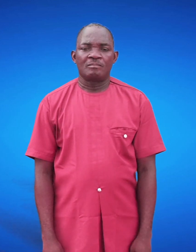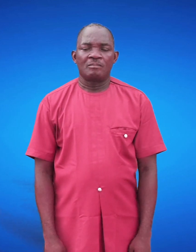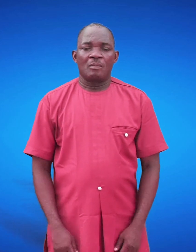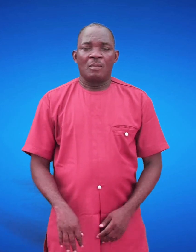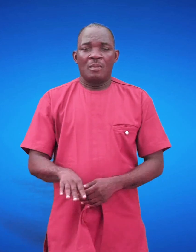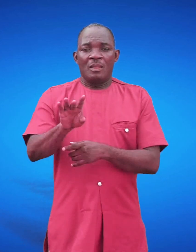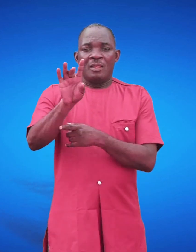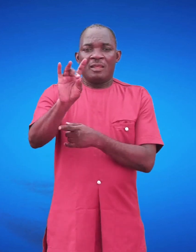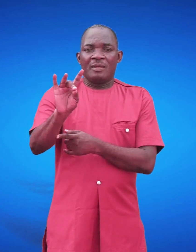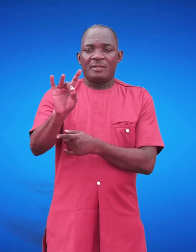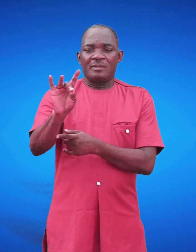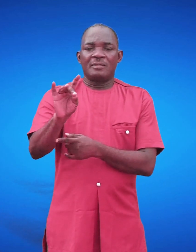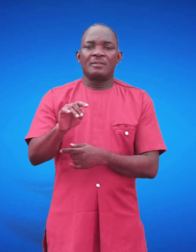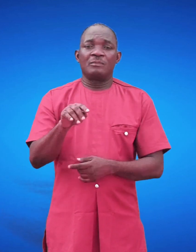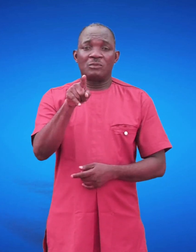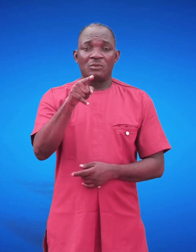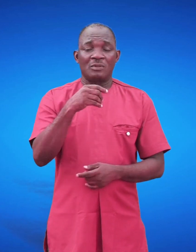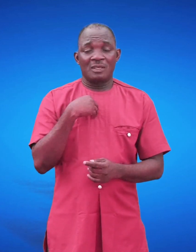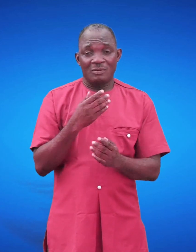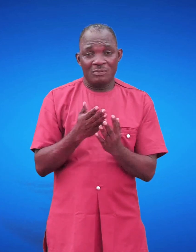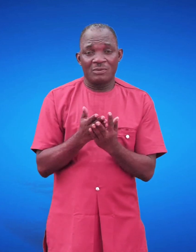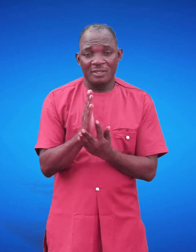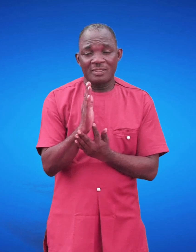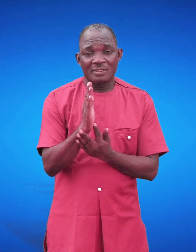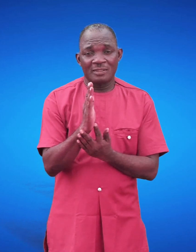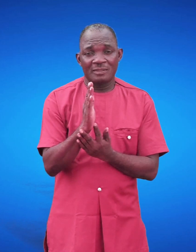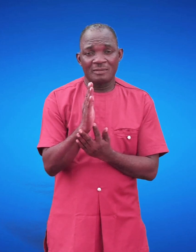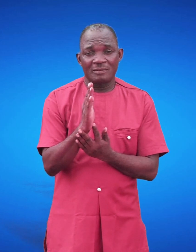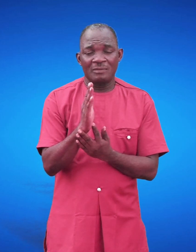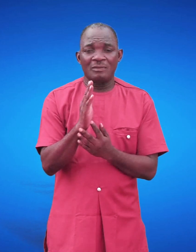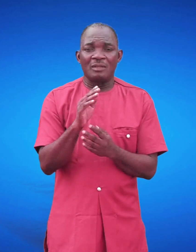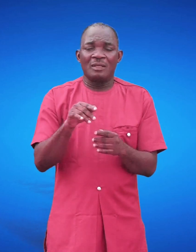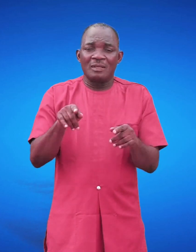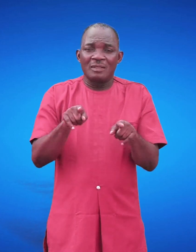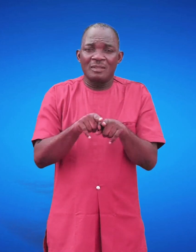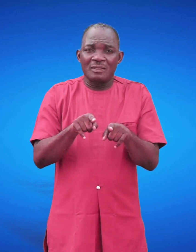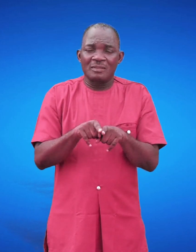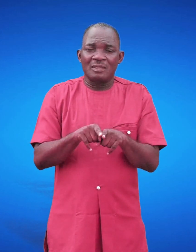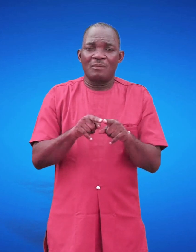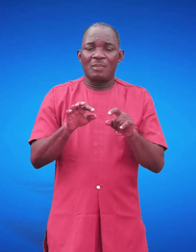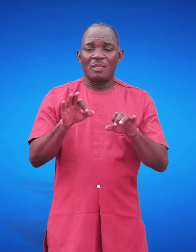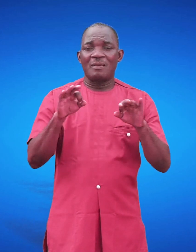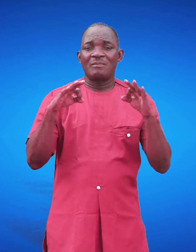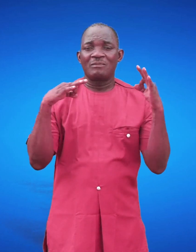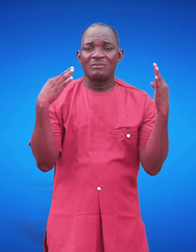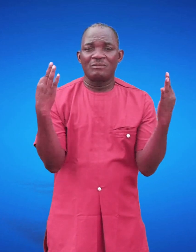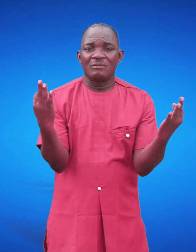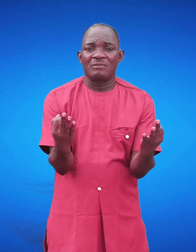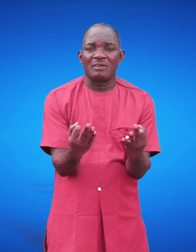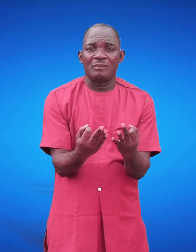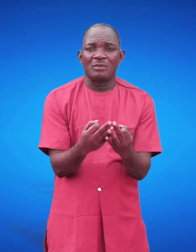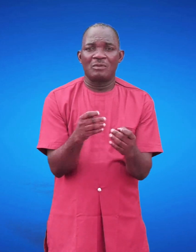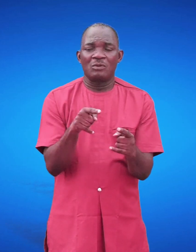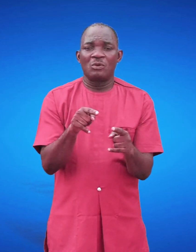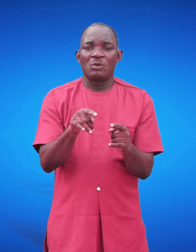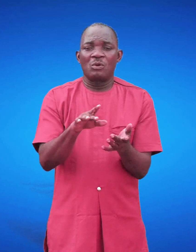8. You have the right as a household to nominate